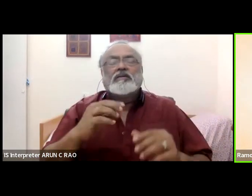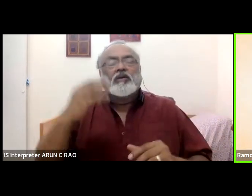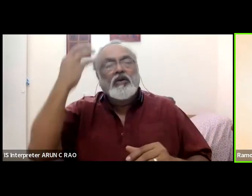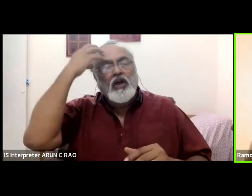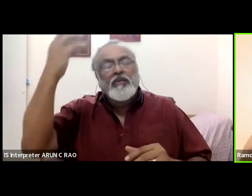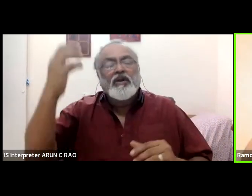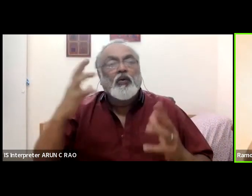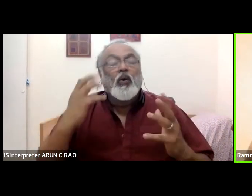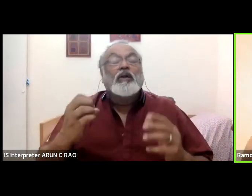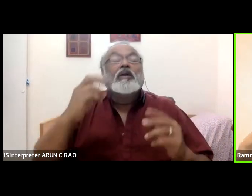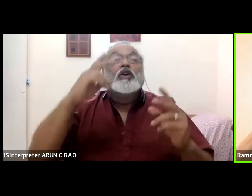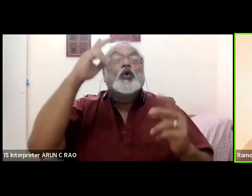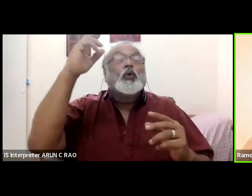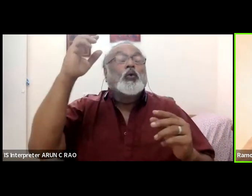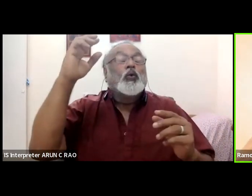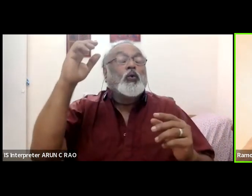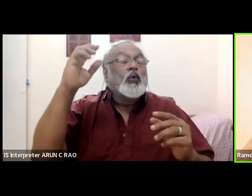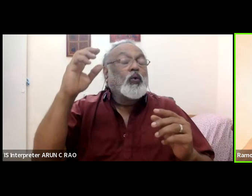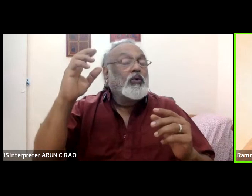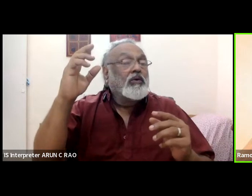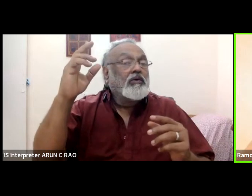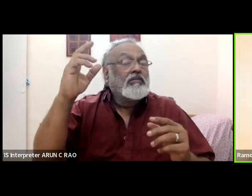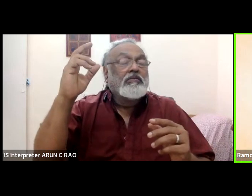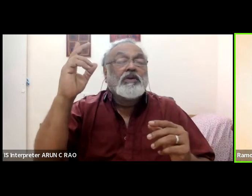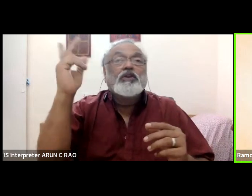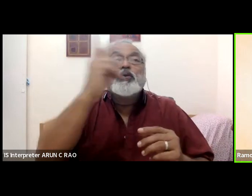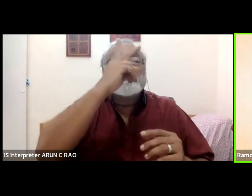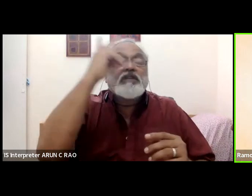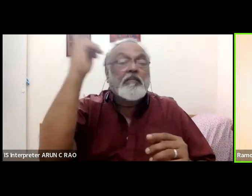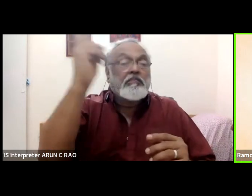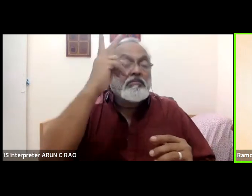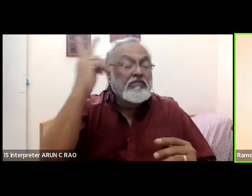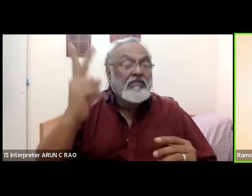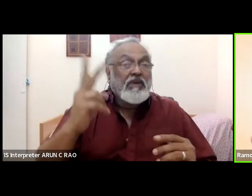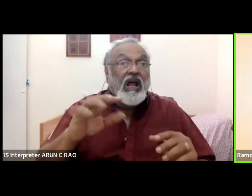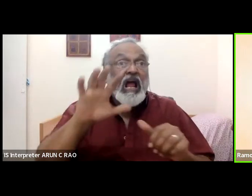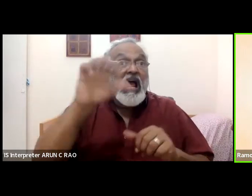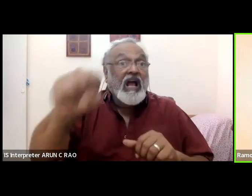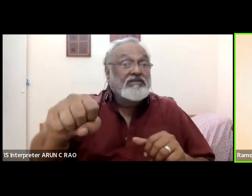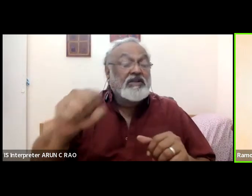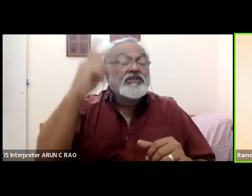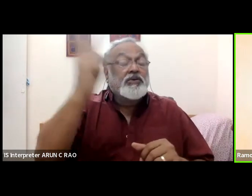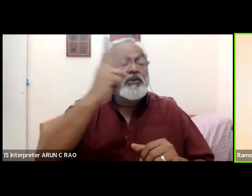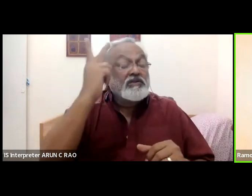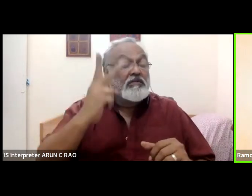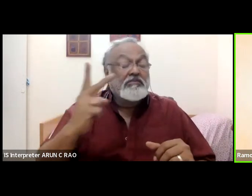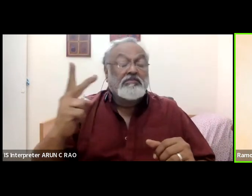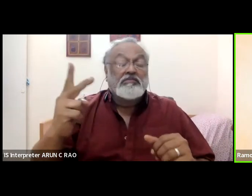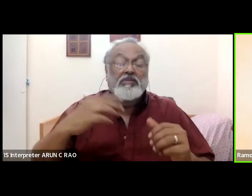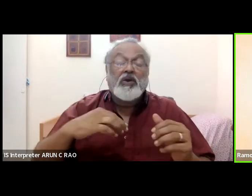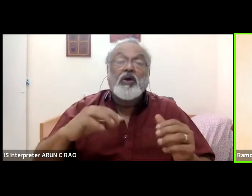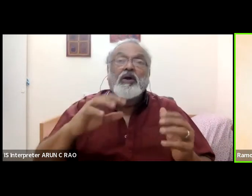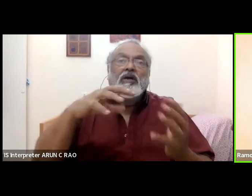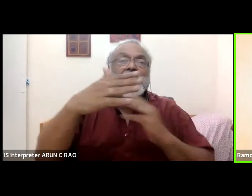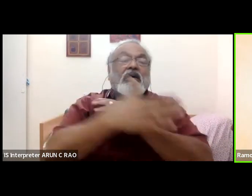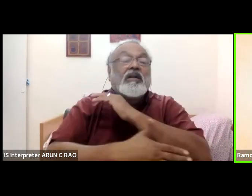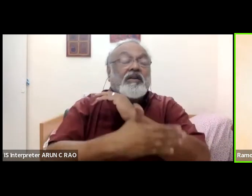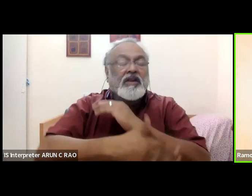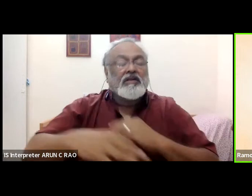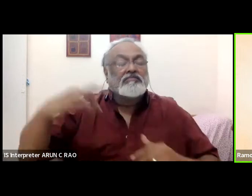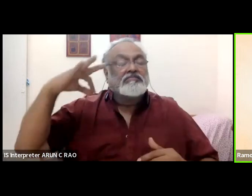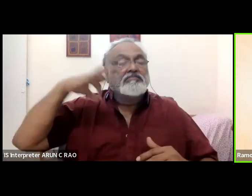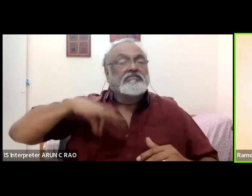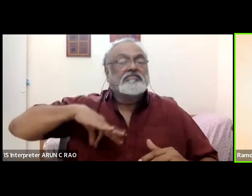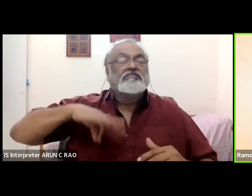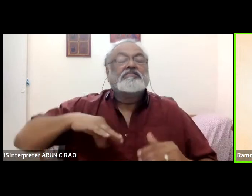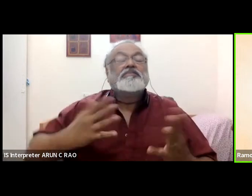tourism. And we said, accessible tourism is going to really benefit the country. So we started small, but then we expanded